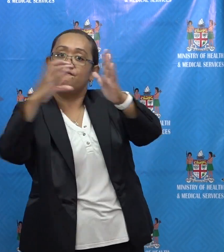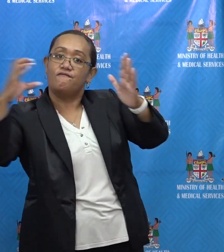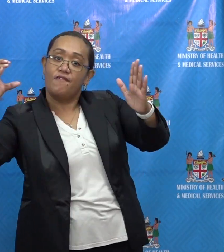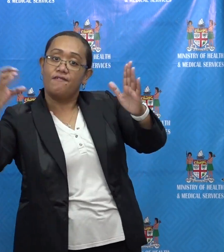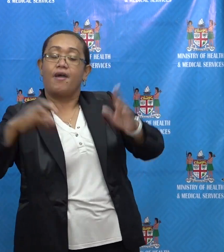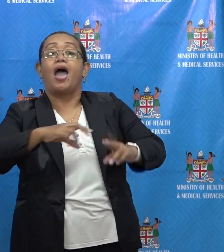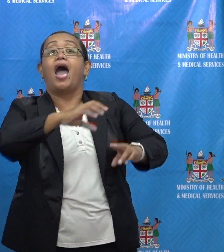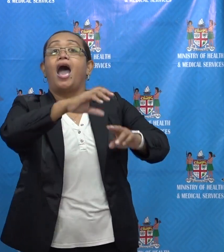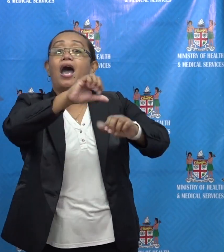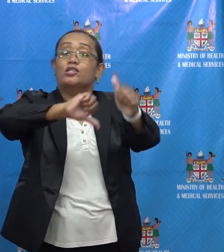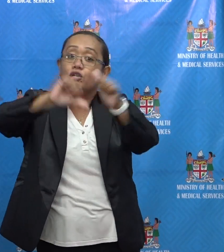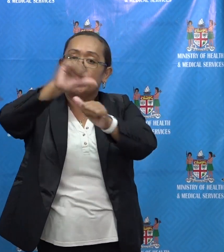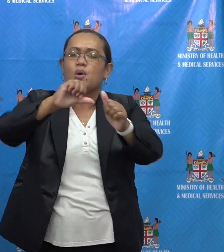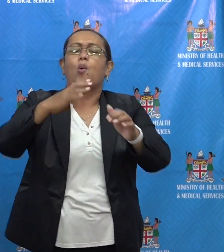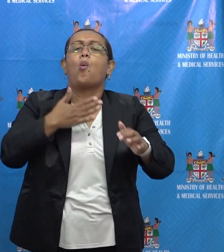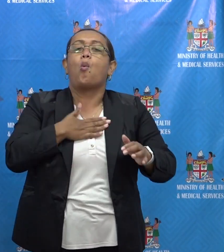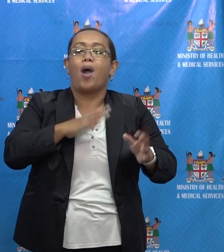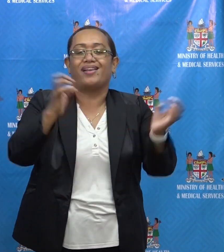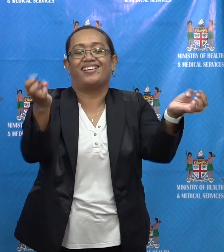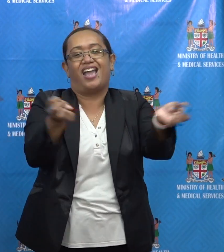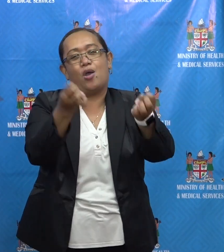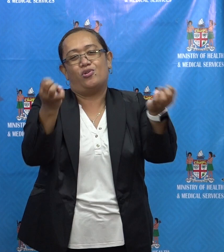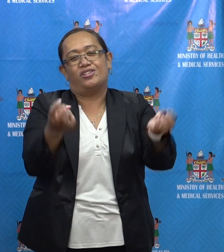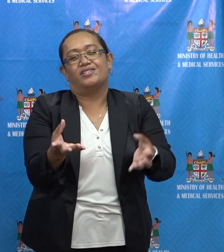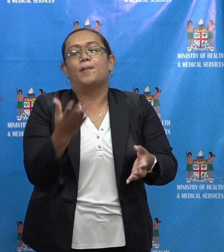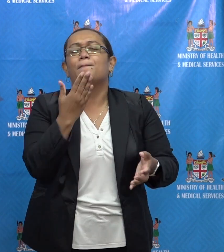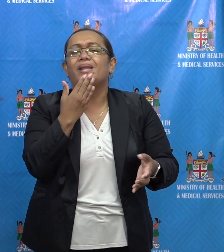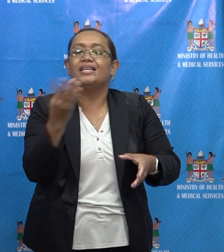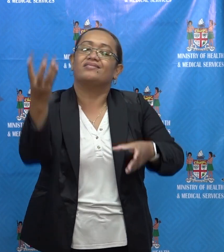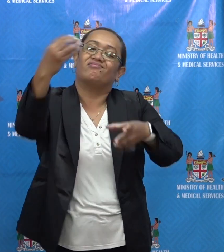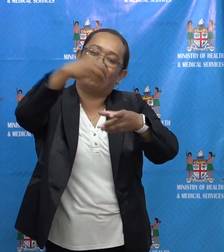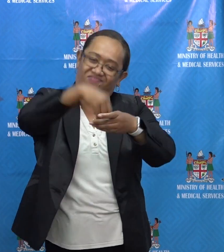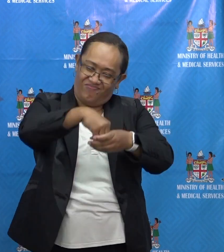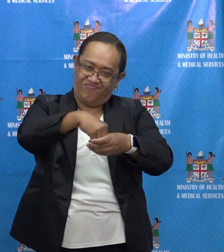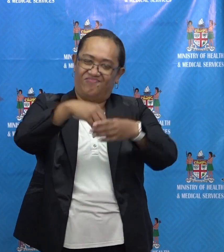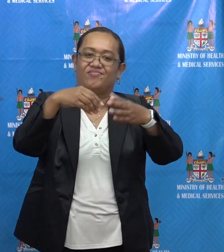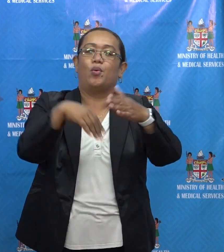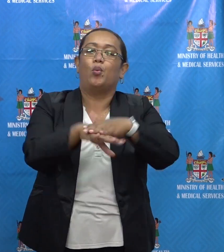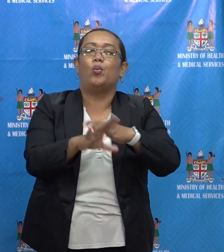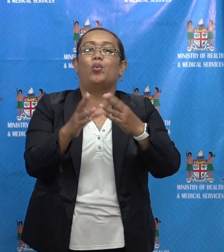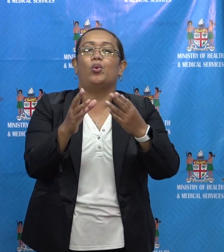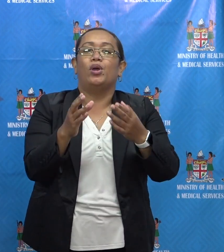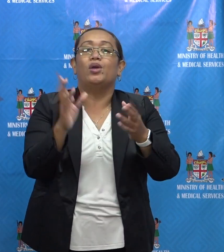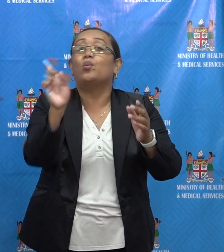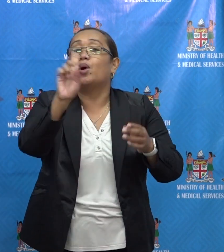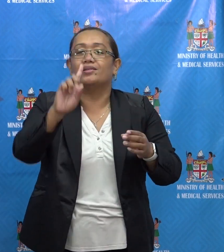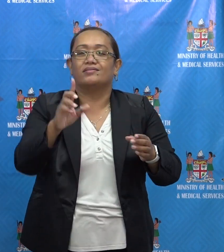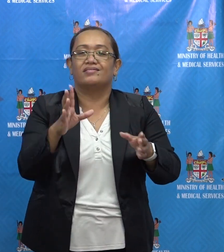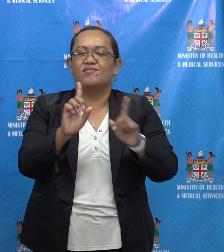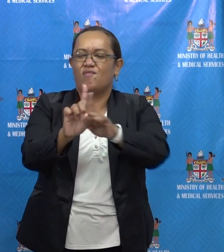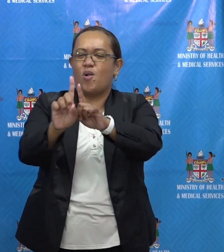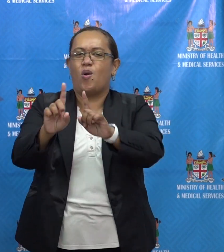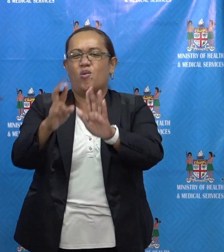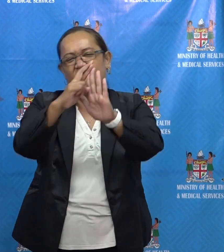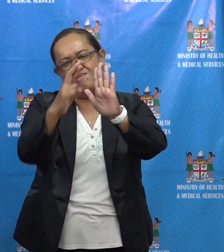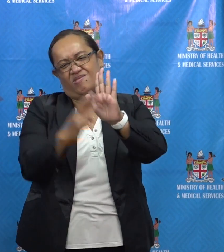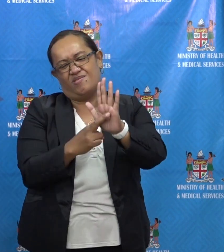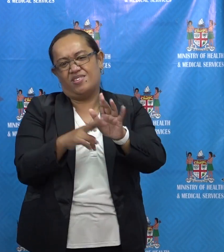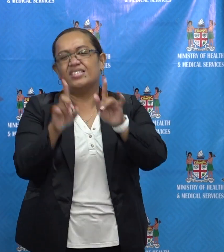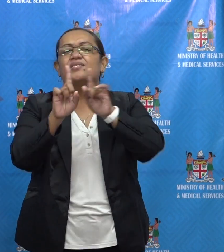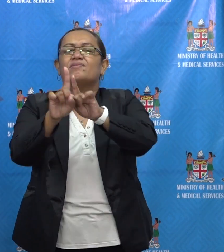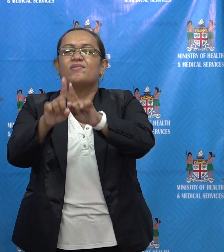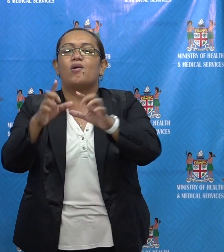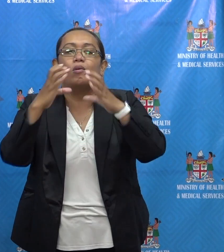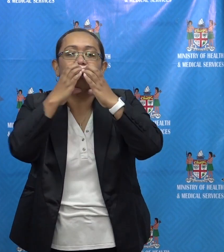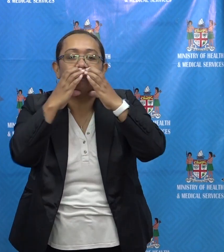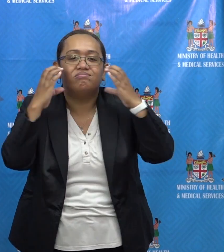board, encourage their members to wear the mask, knowing that you're doing it for Fiji, you're doing it for all